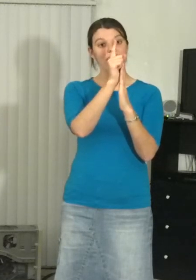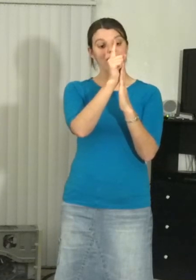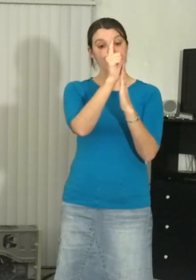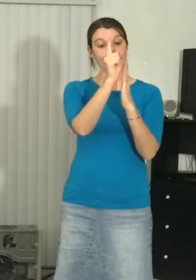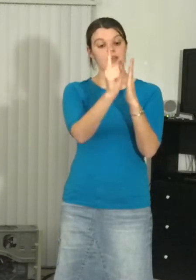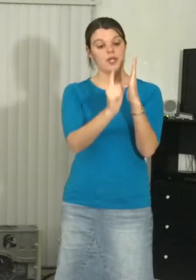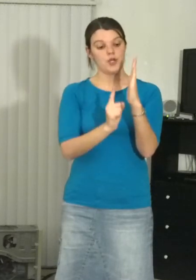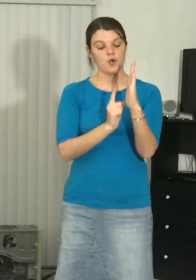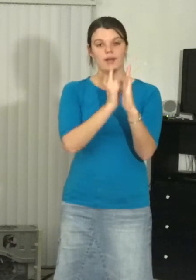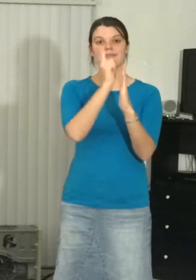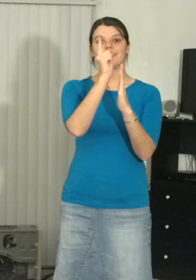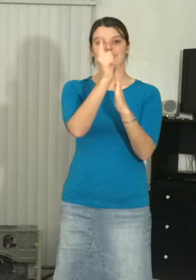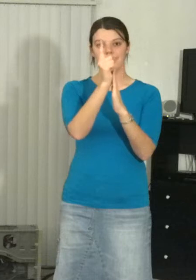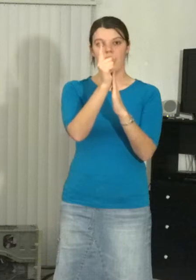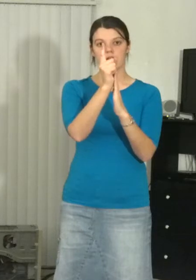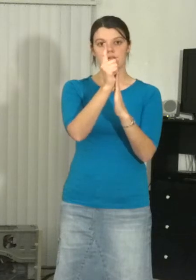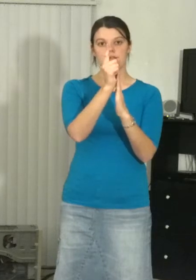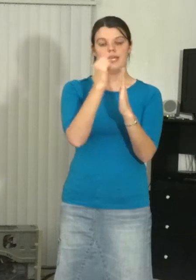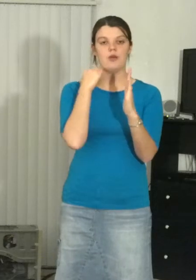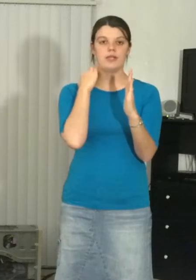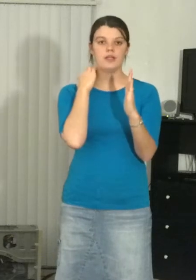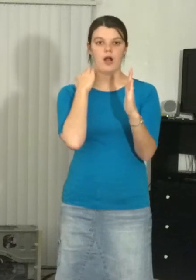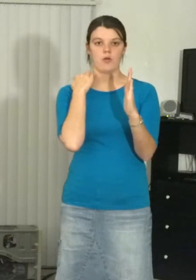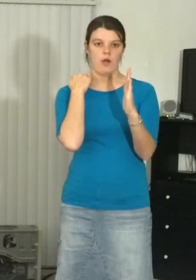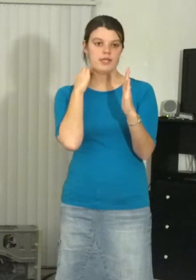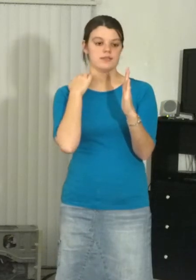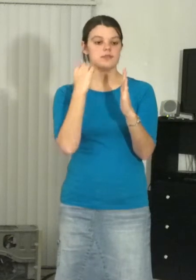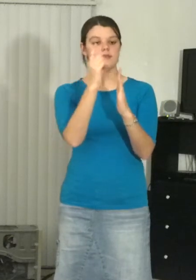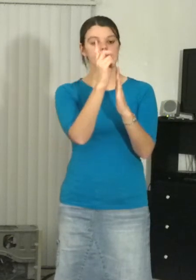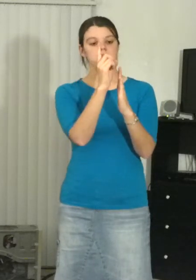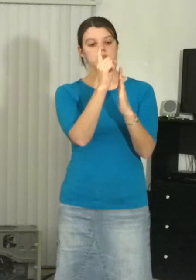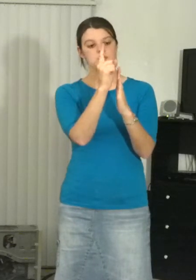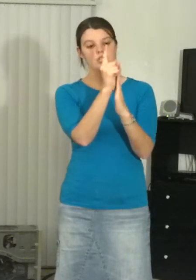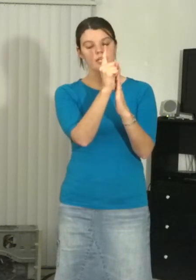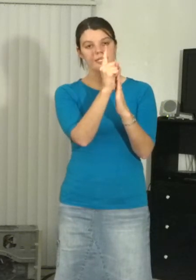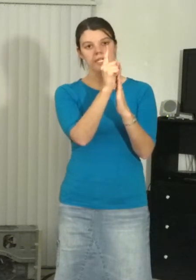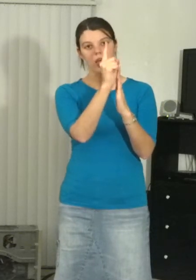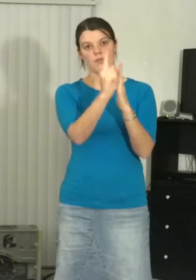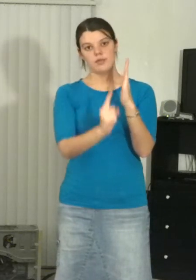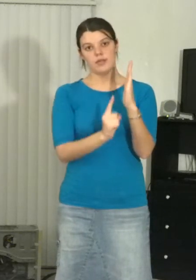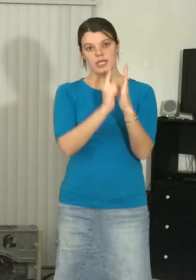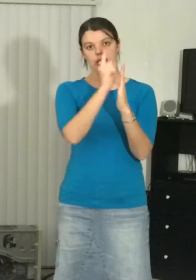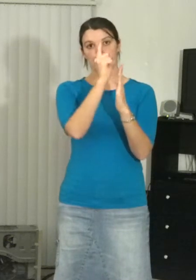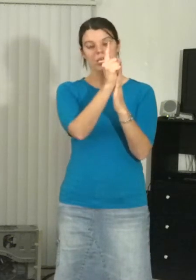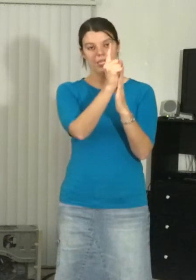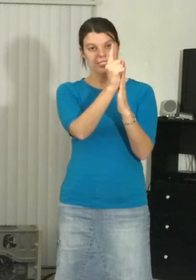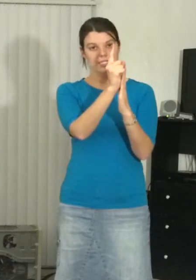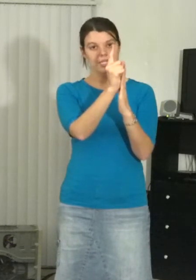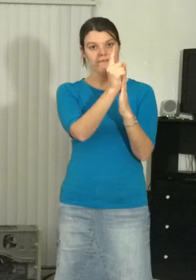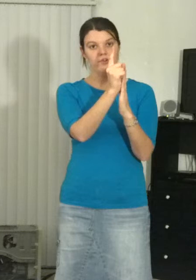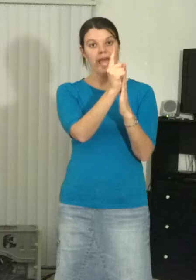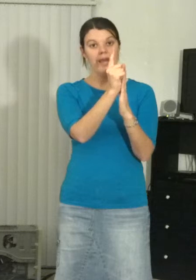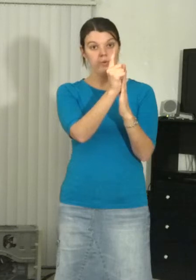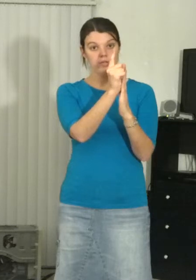hand and go around like a clock, and that'll be clockwise. So start at the top. That's the sign for